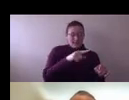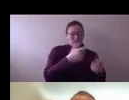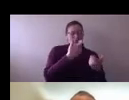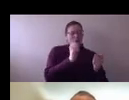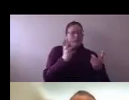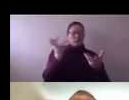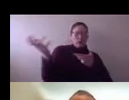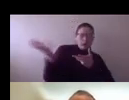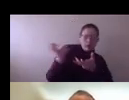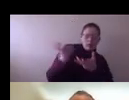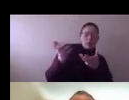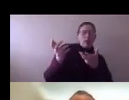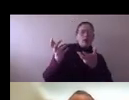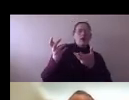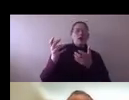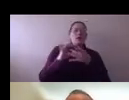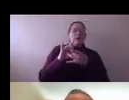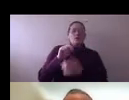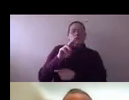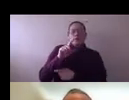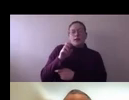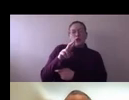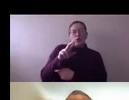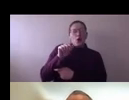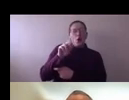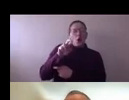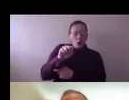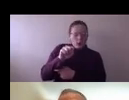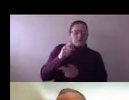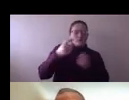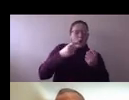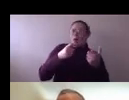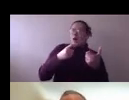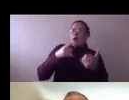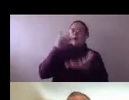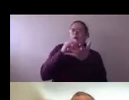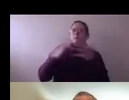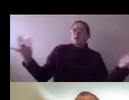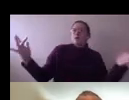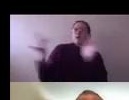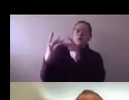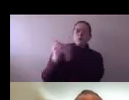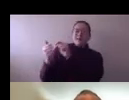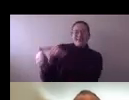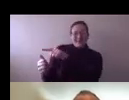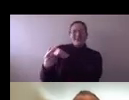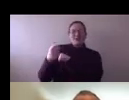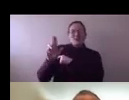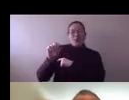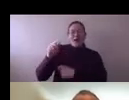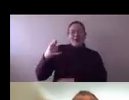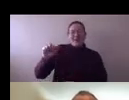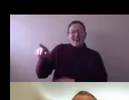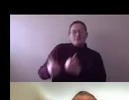in nuclear arms control, couldn't get connected directly with Zhu Guangya, who was the head of the Chinese nuclear weapons